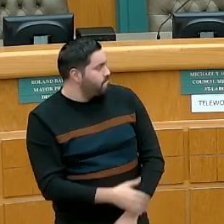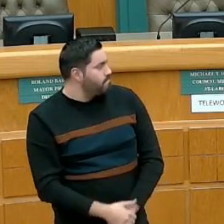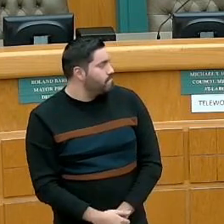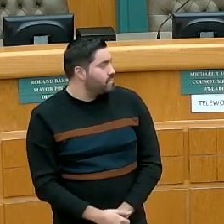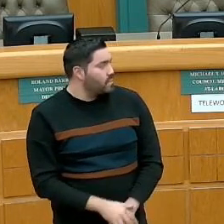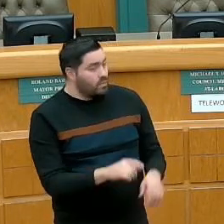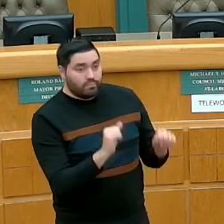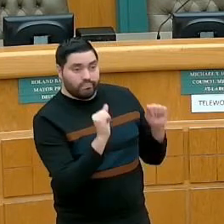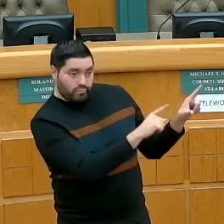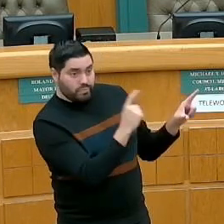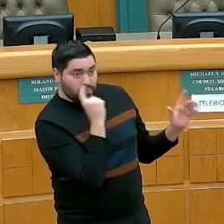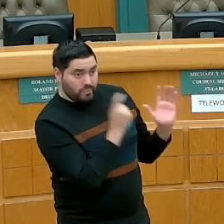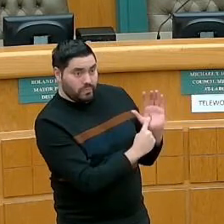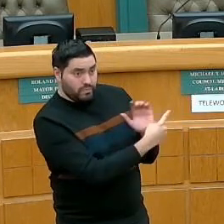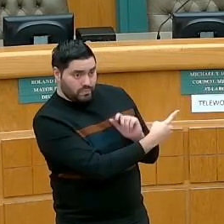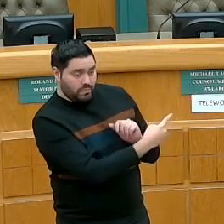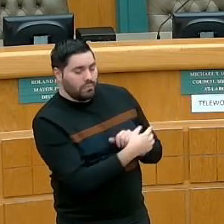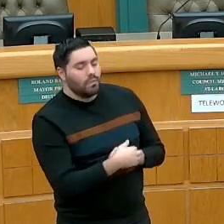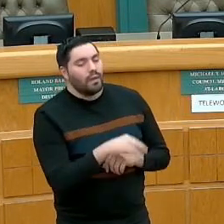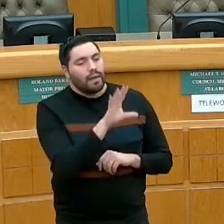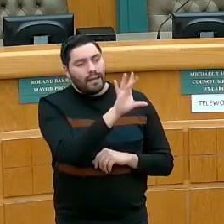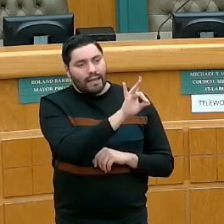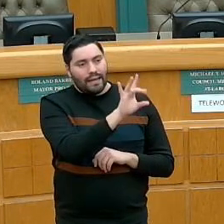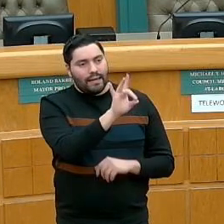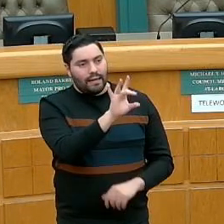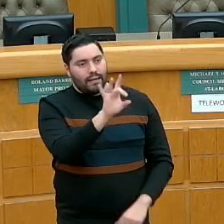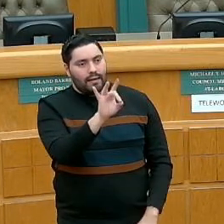It's on the screen here.